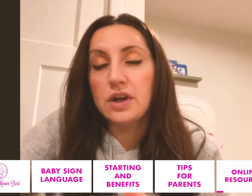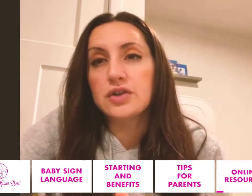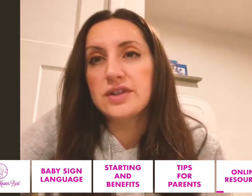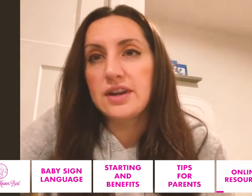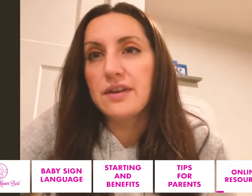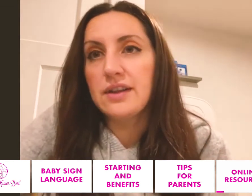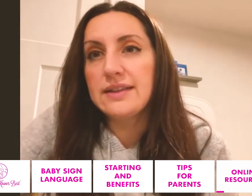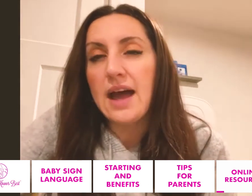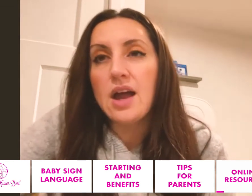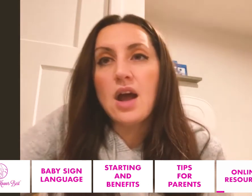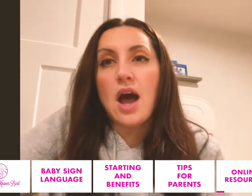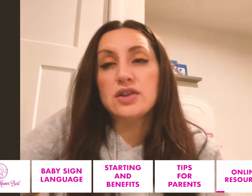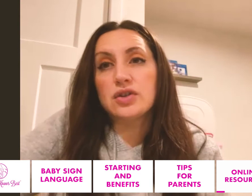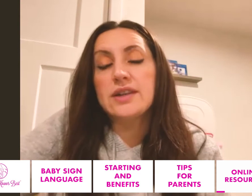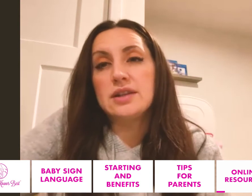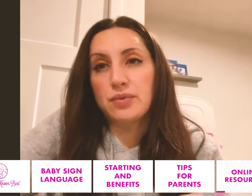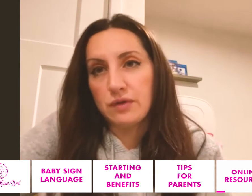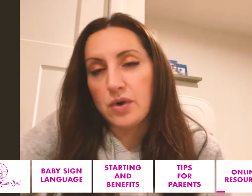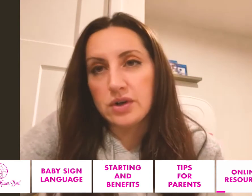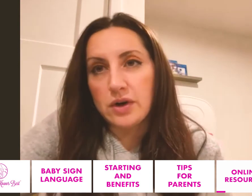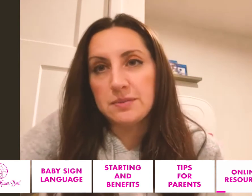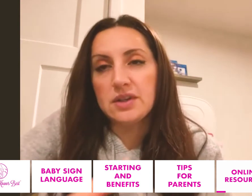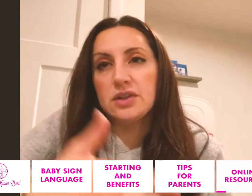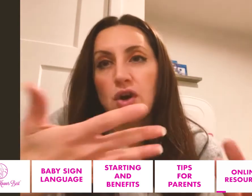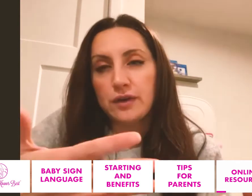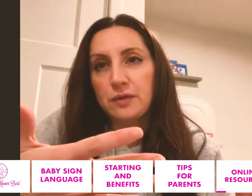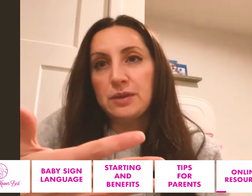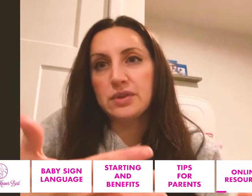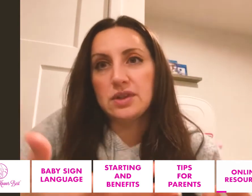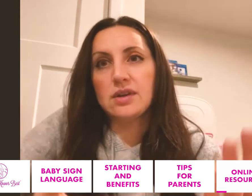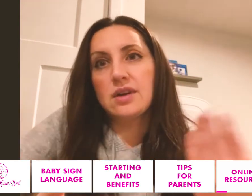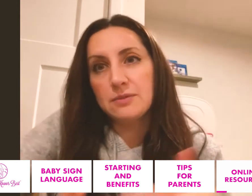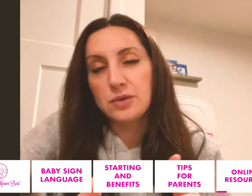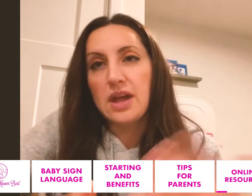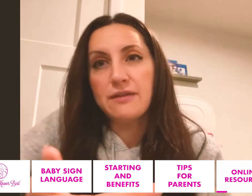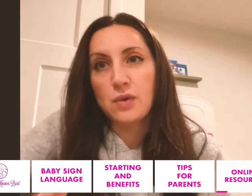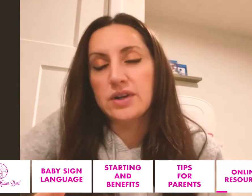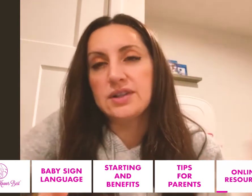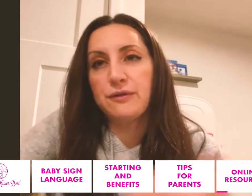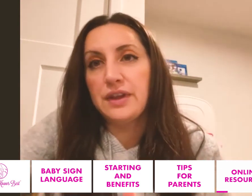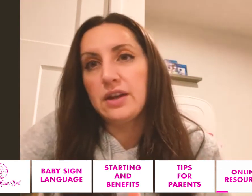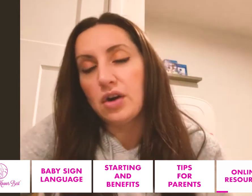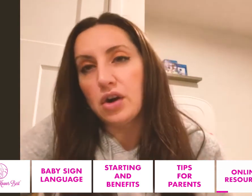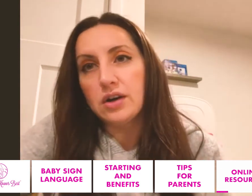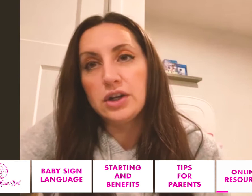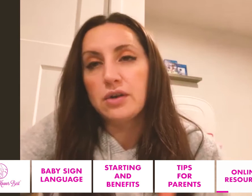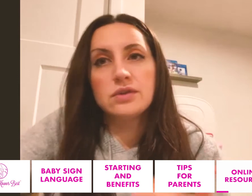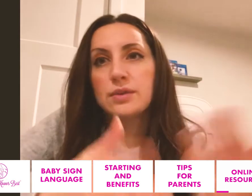countries and everything like that, I did a pre-recorded course because it's hard for people to come to a live course if they are, 12